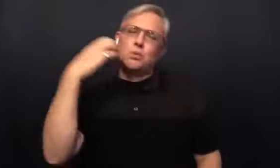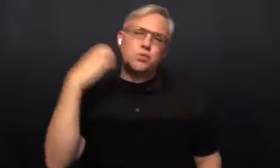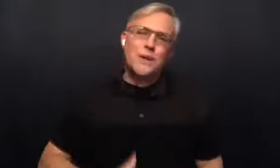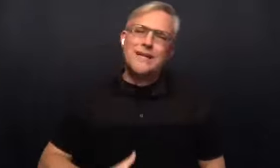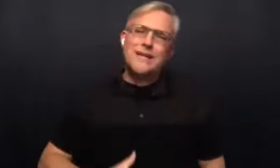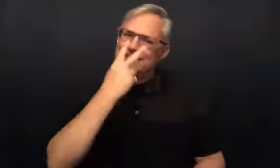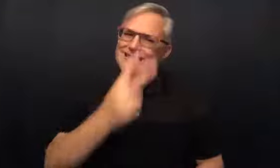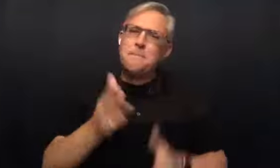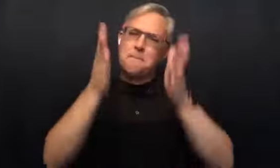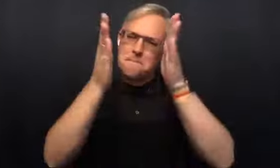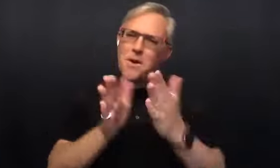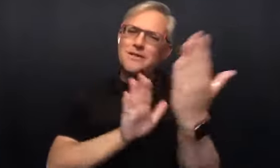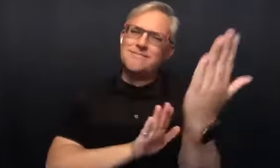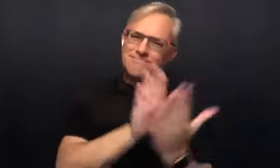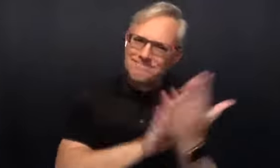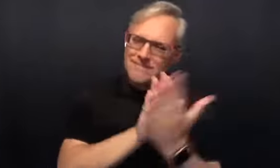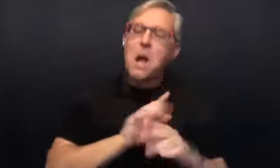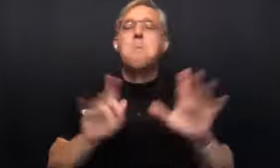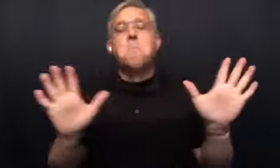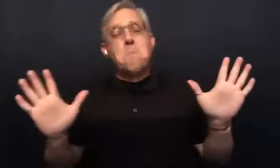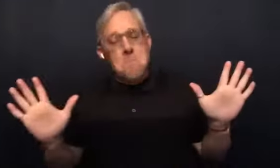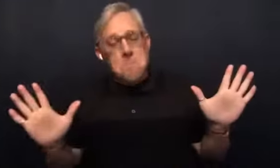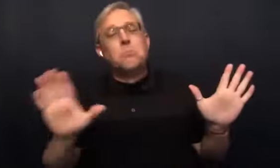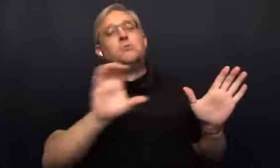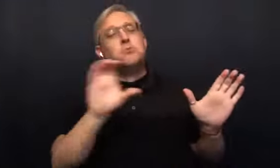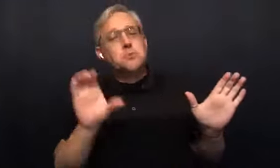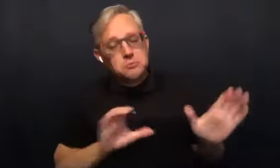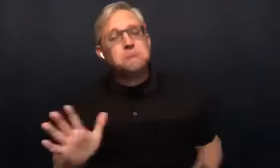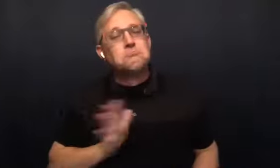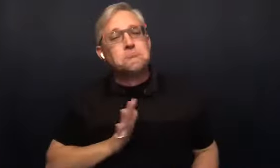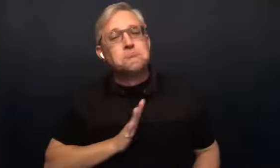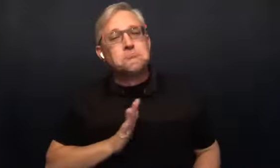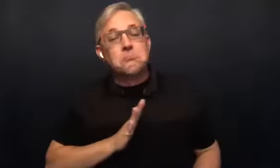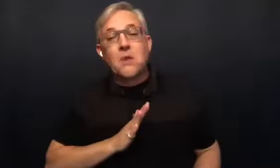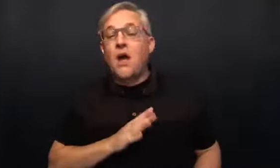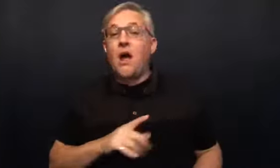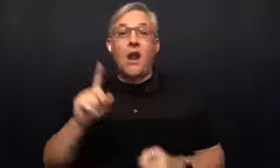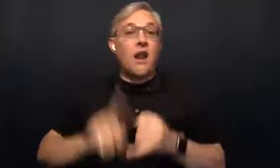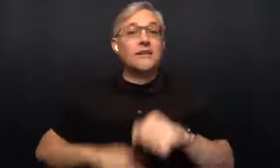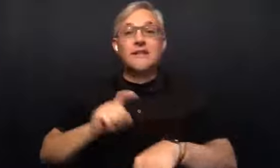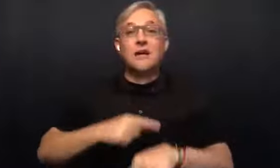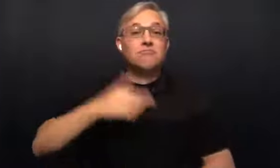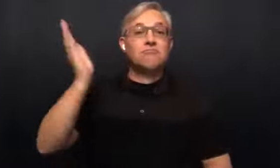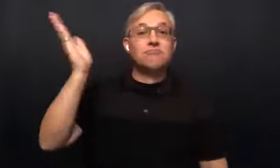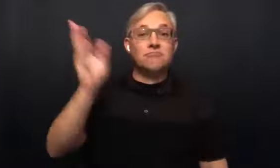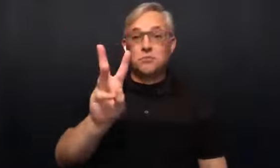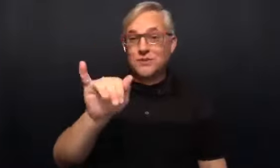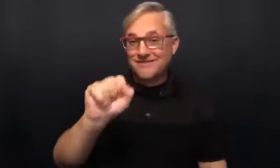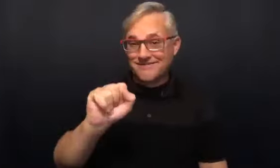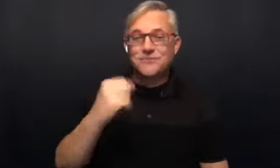grateful that this is the next best thing. It's been 2 years since I've spoken in Wisconsin. The last time I spoke in